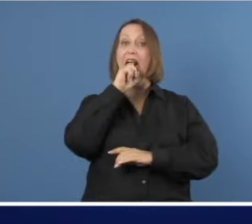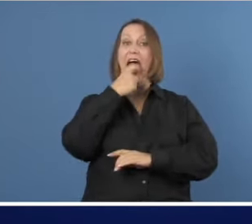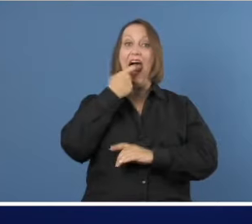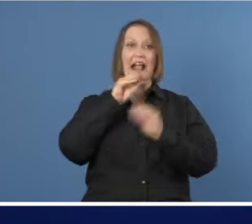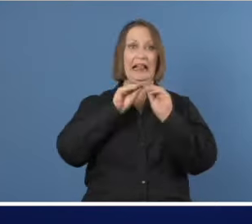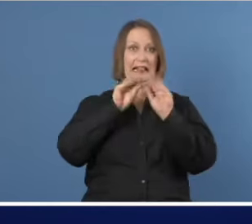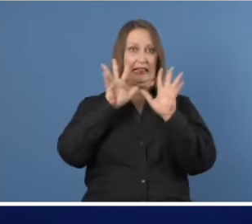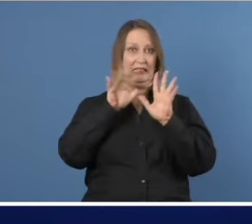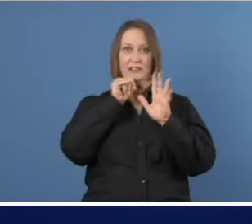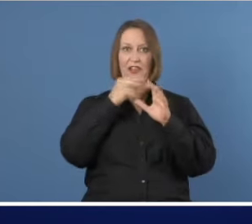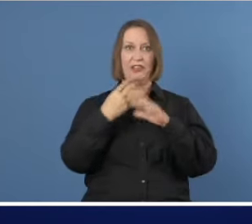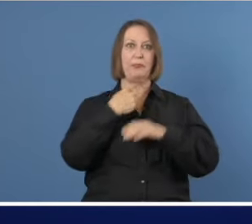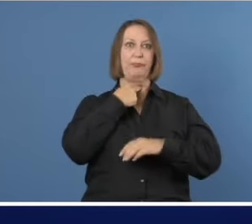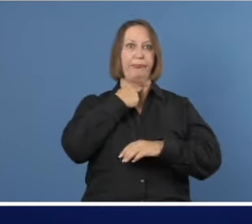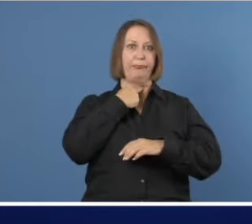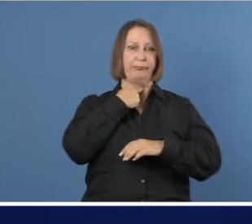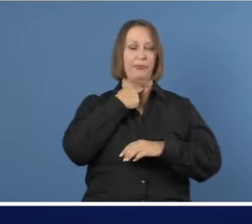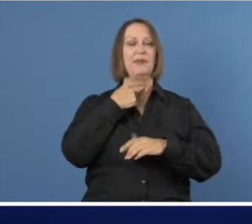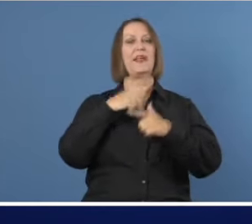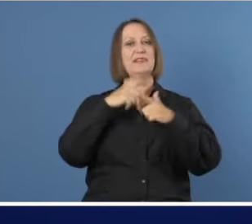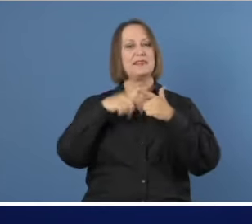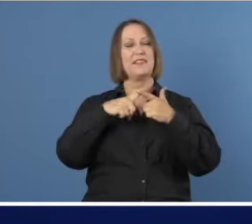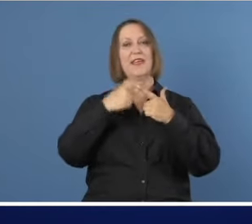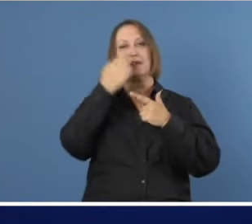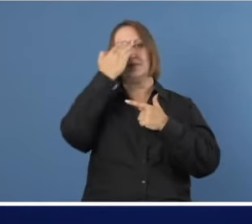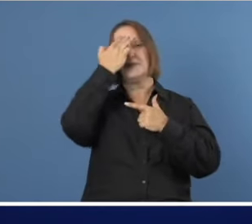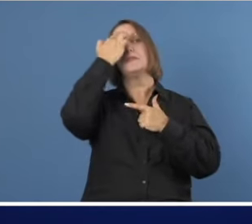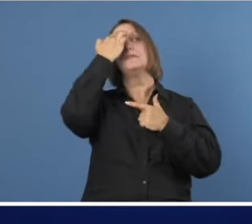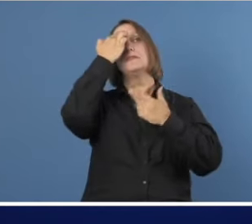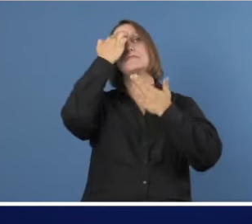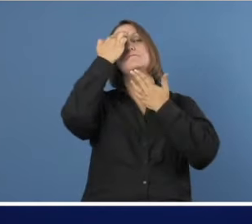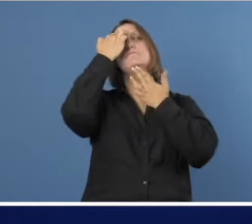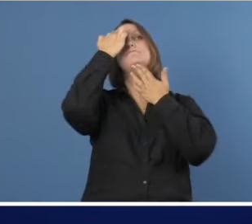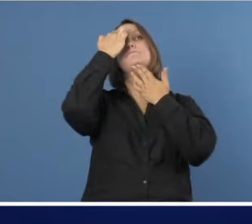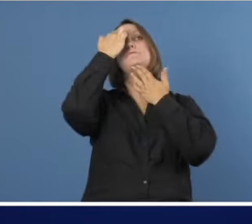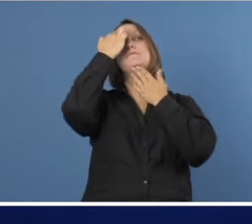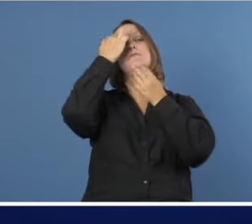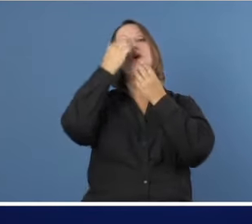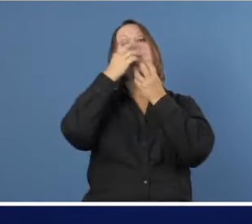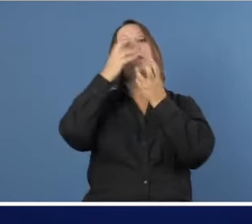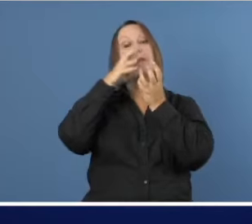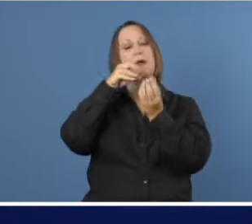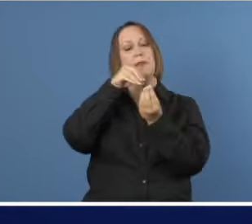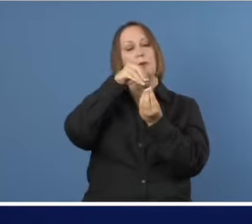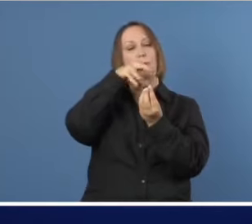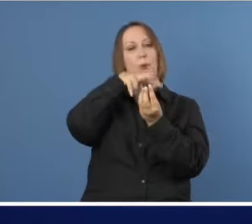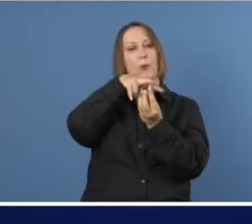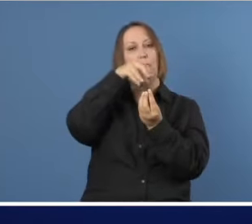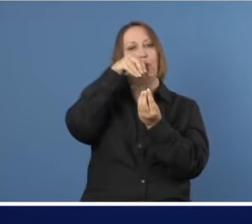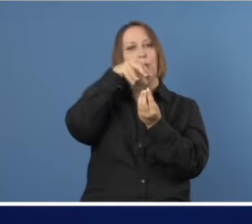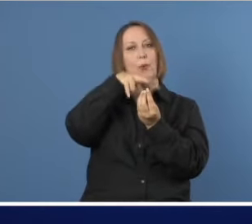Clear the airway and commence mouth-to-mouth